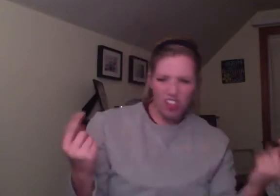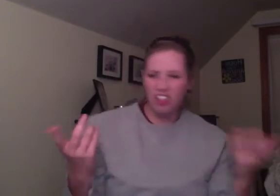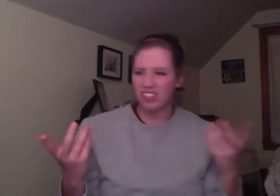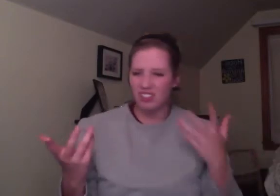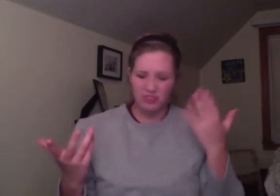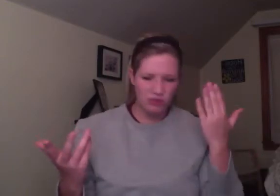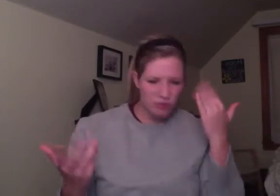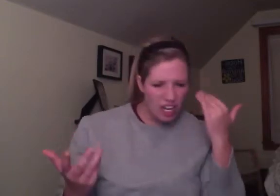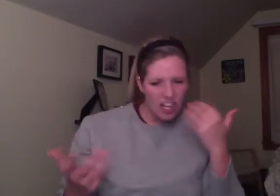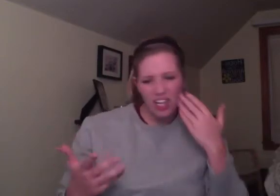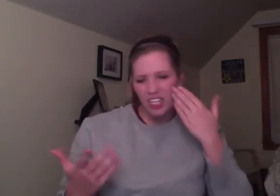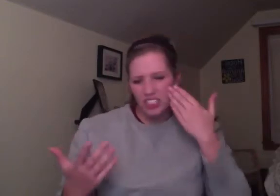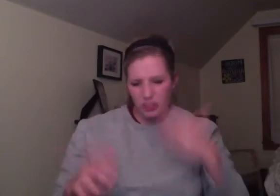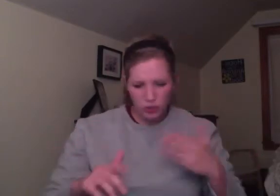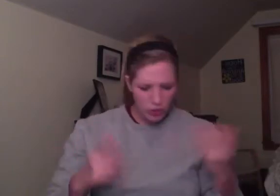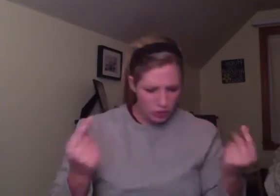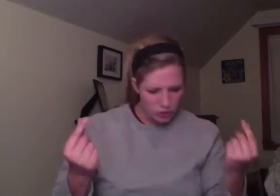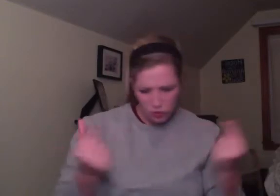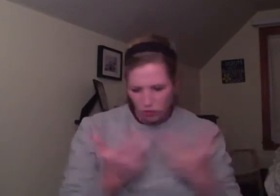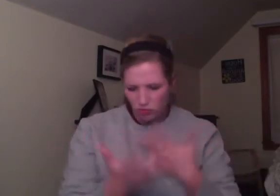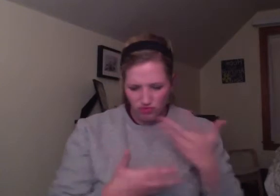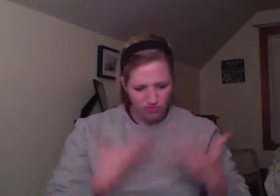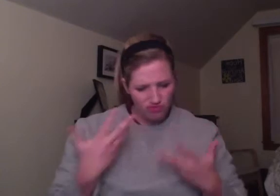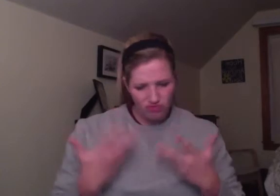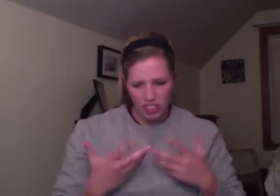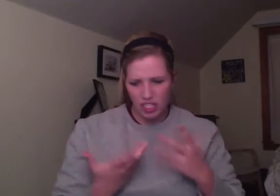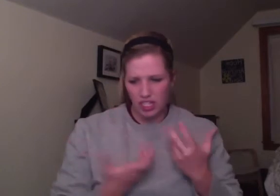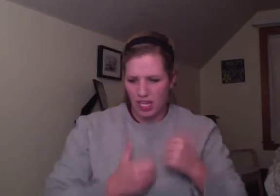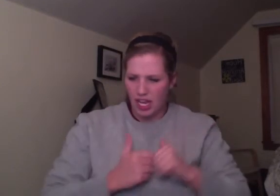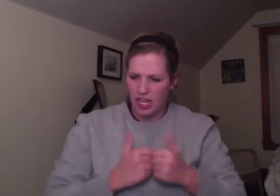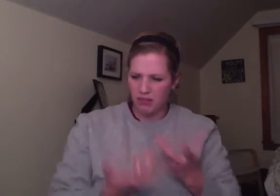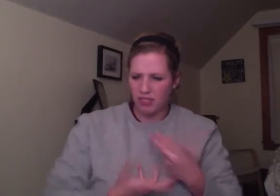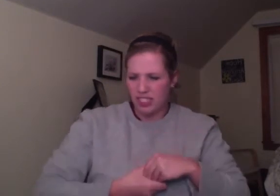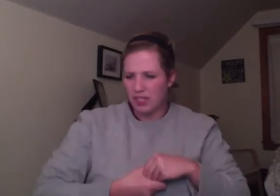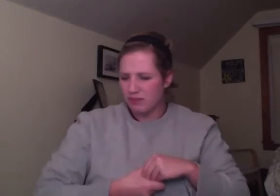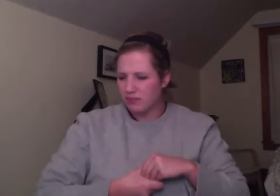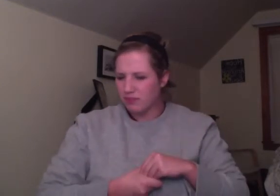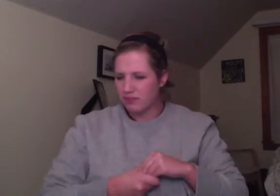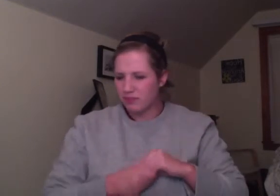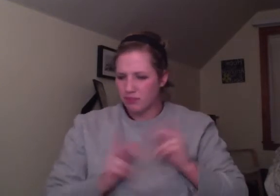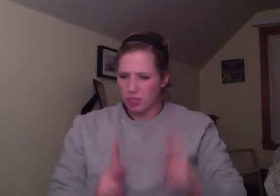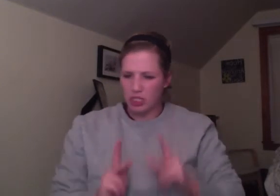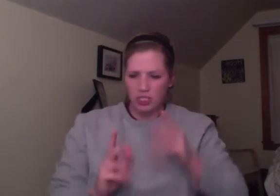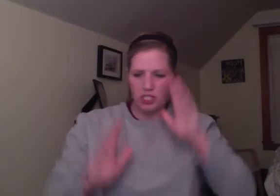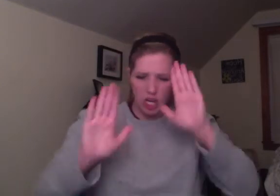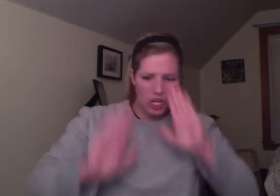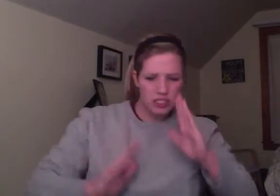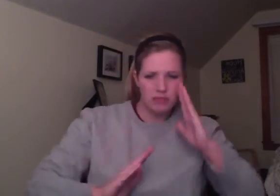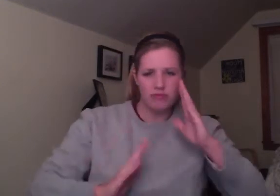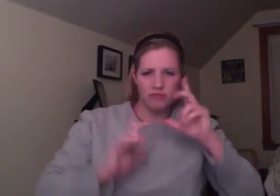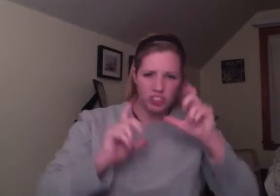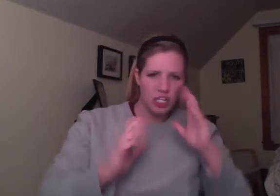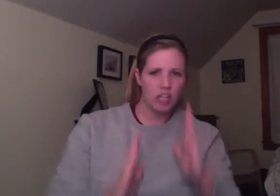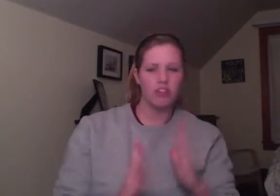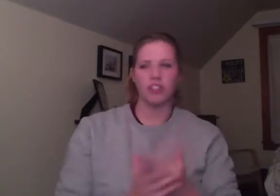do to become that person who takes those kind of photographs. And I was just feeling kind of discouraged during that time of